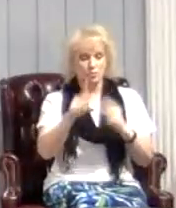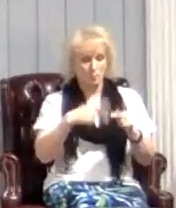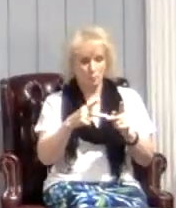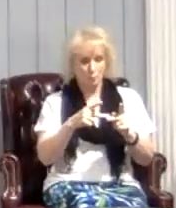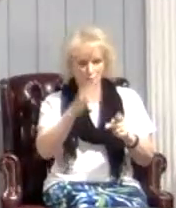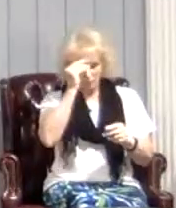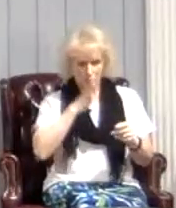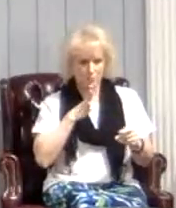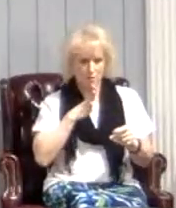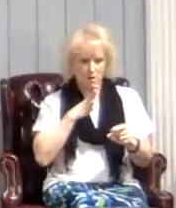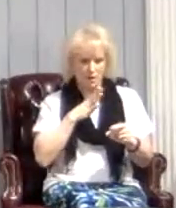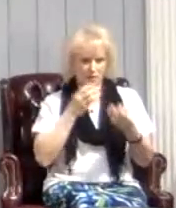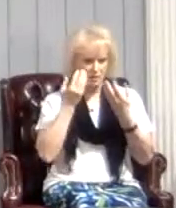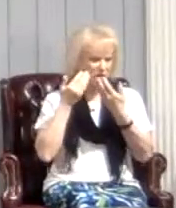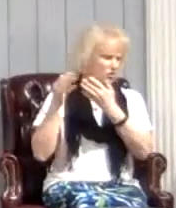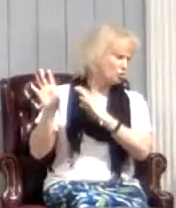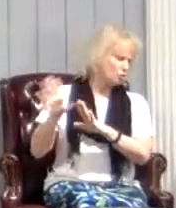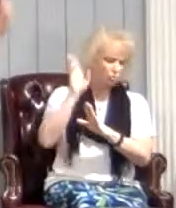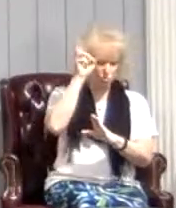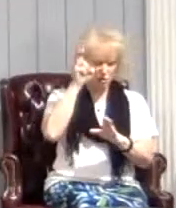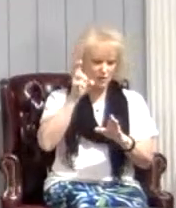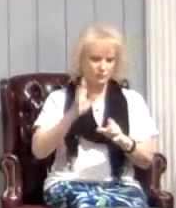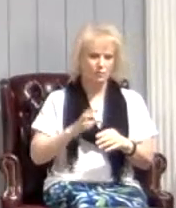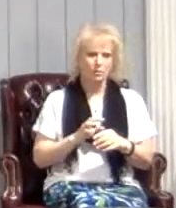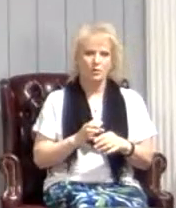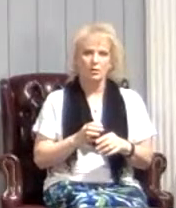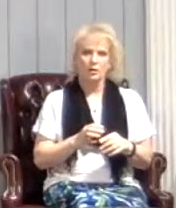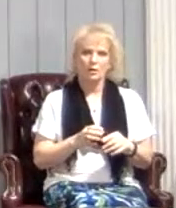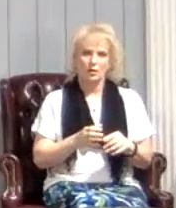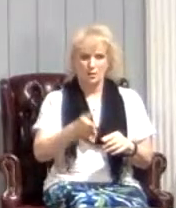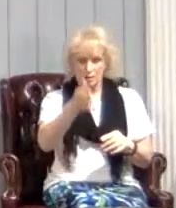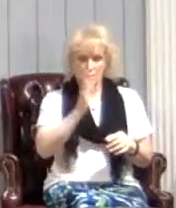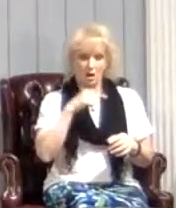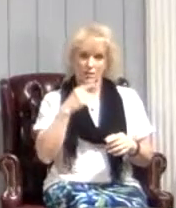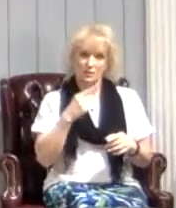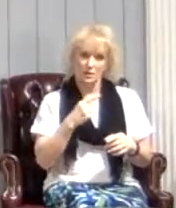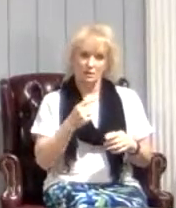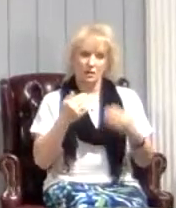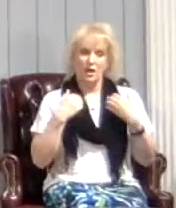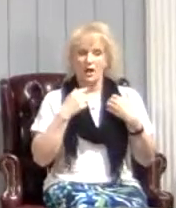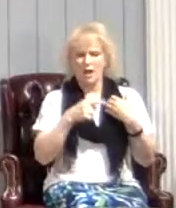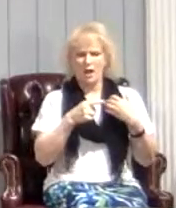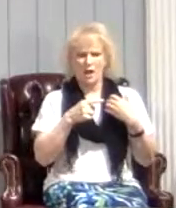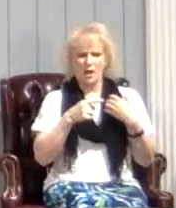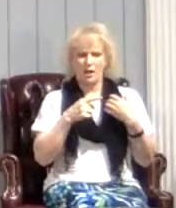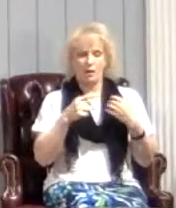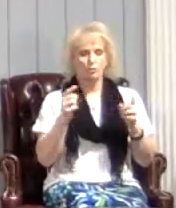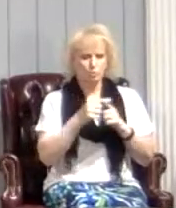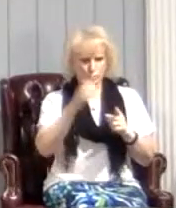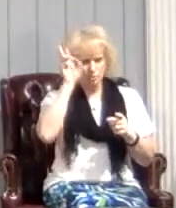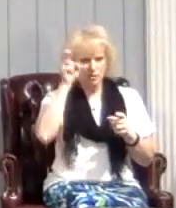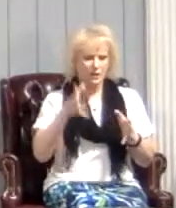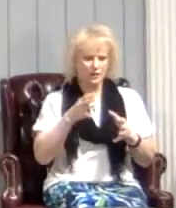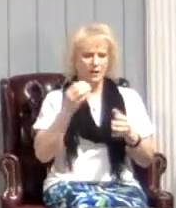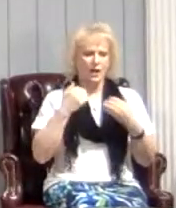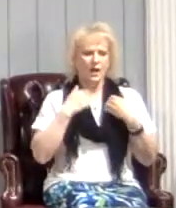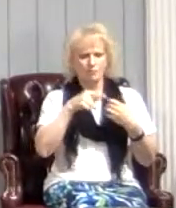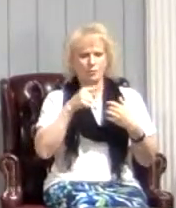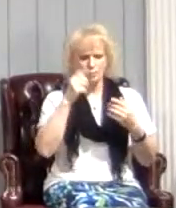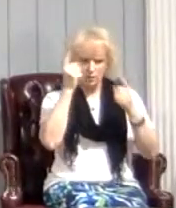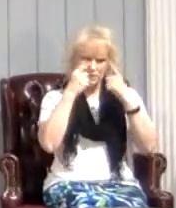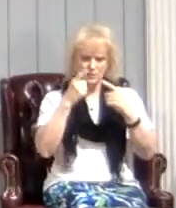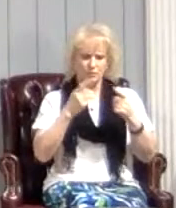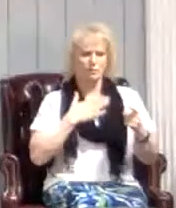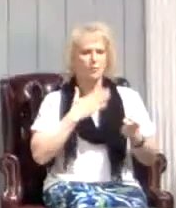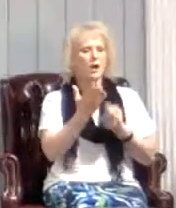Job, as God says, have you considered to Satan? Have you considered my servant Job, a perfect and just man, one that